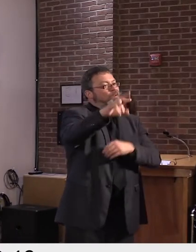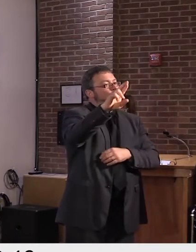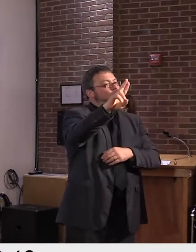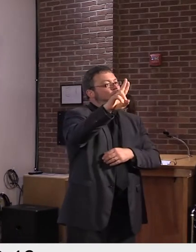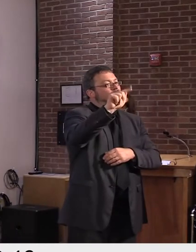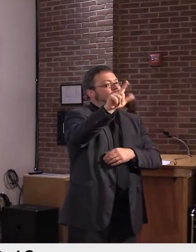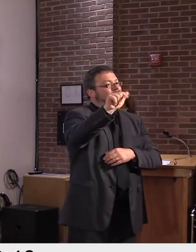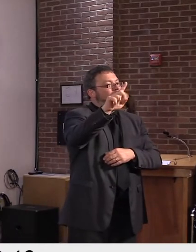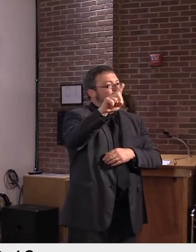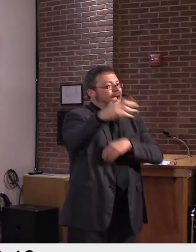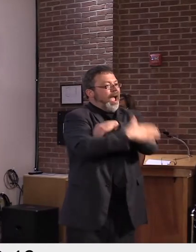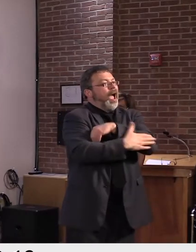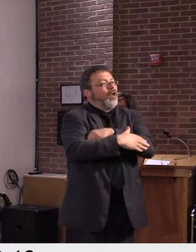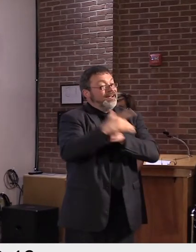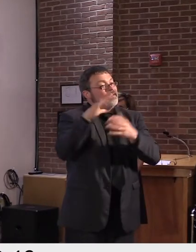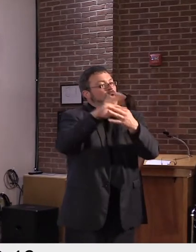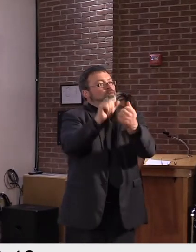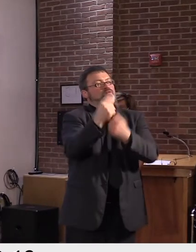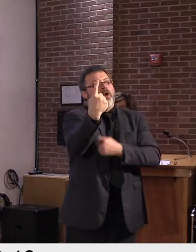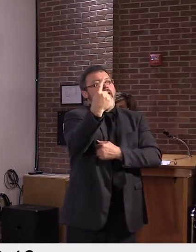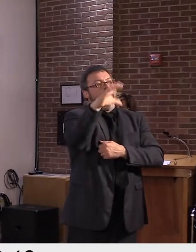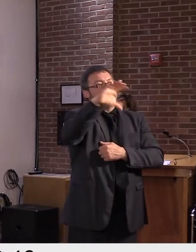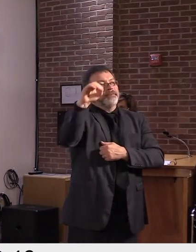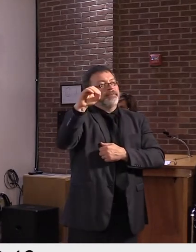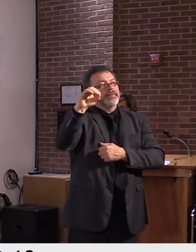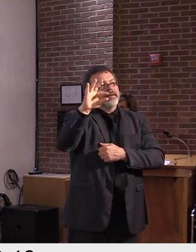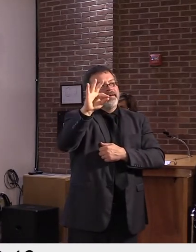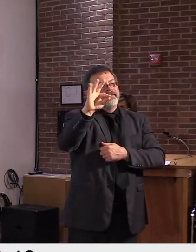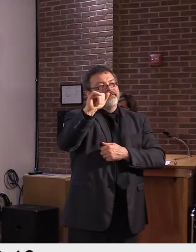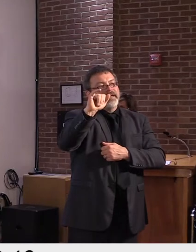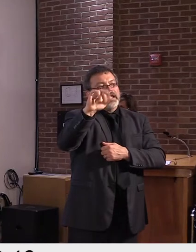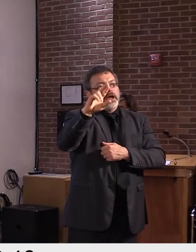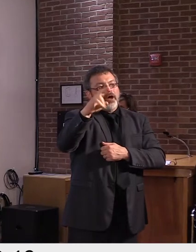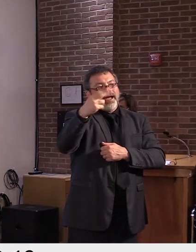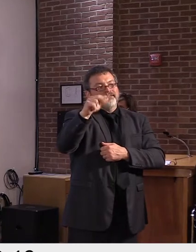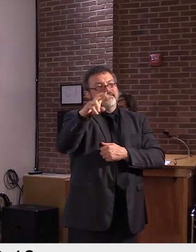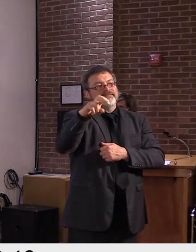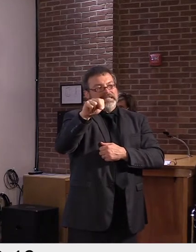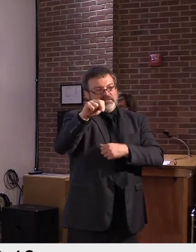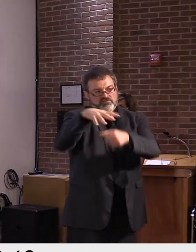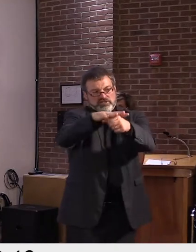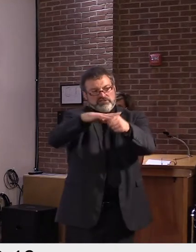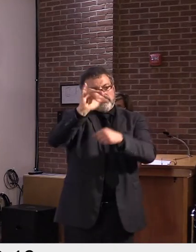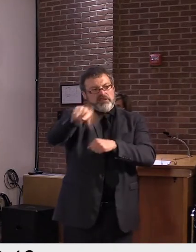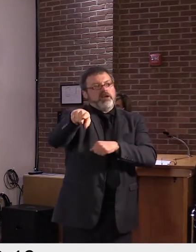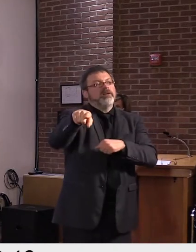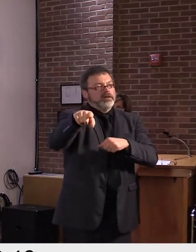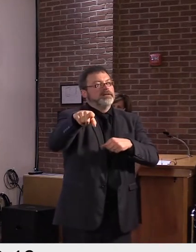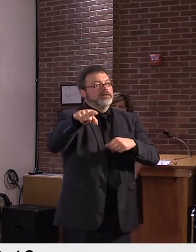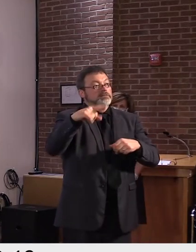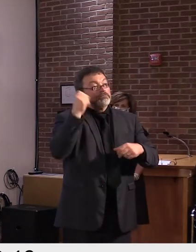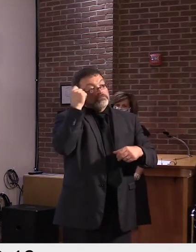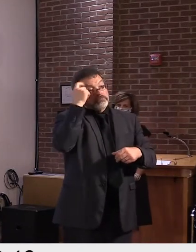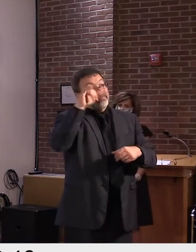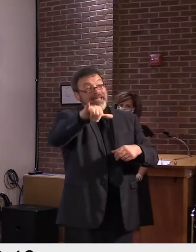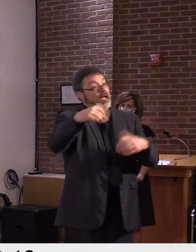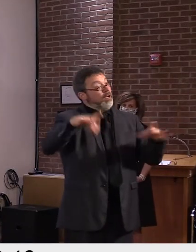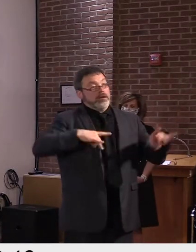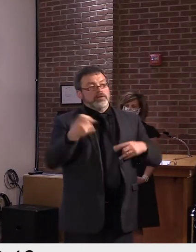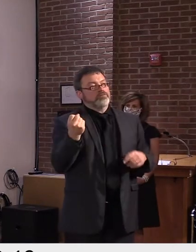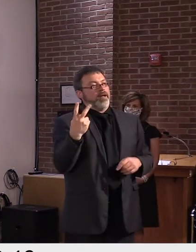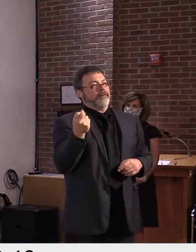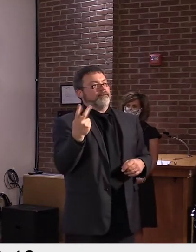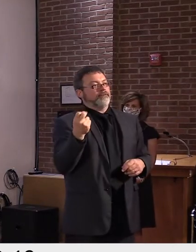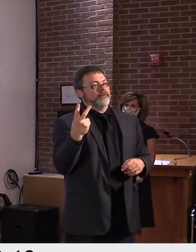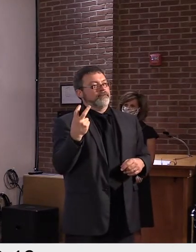region. The case count is now up to 12, and the testing of the workforce is ongoing. There